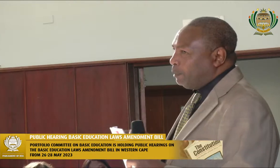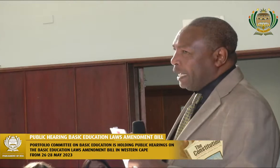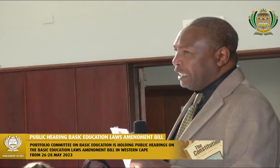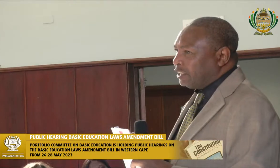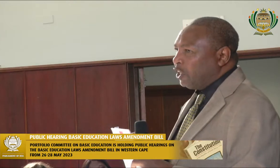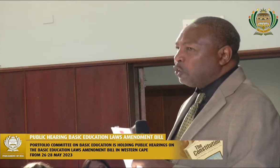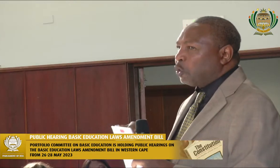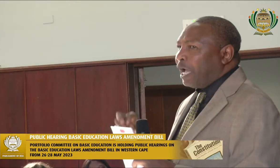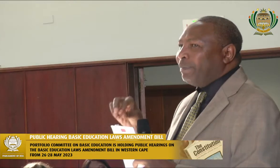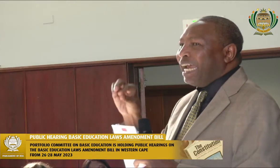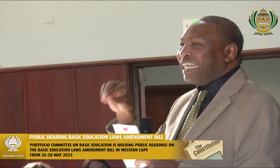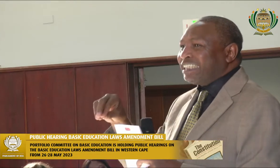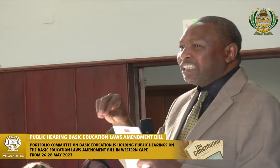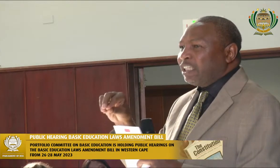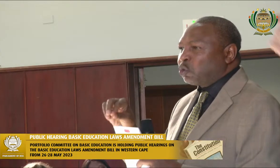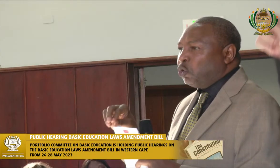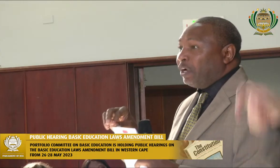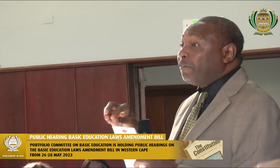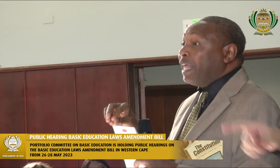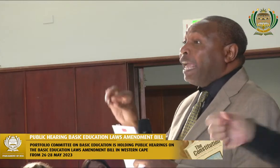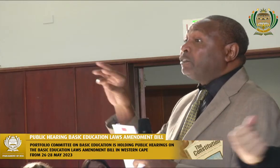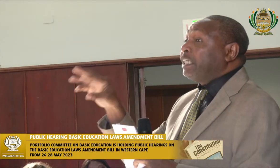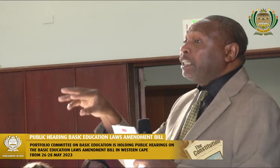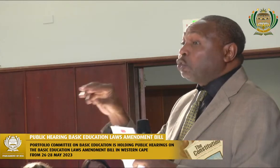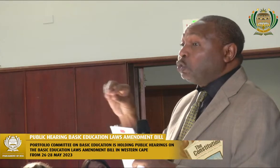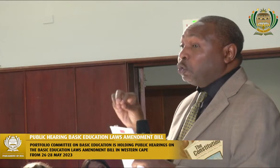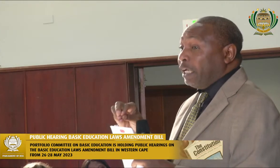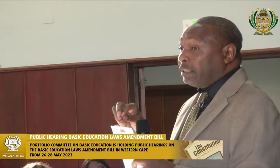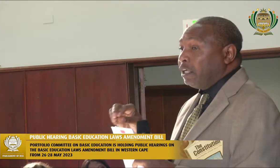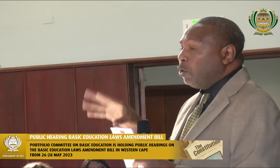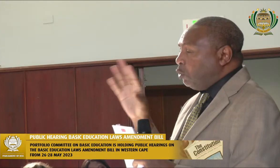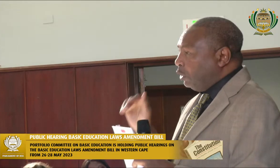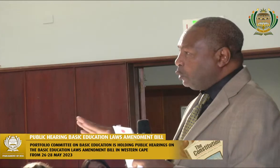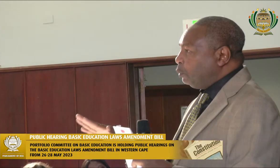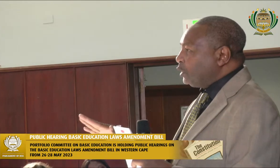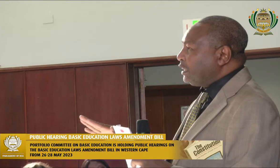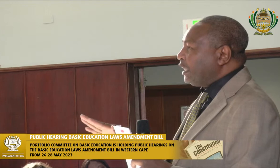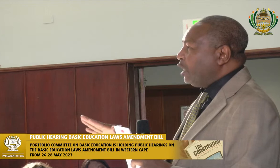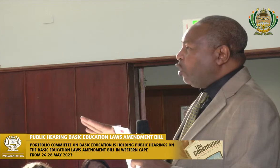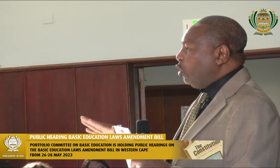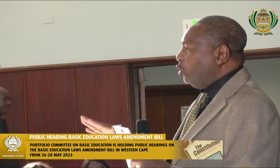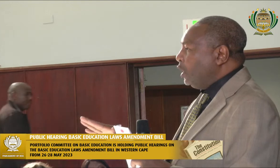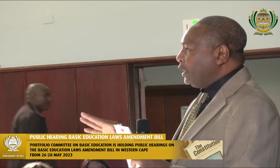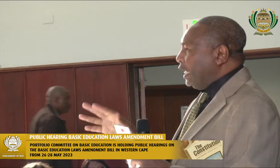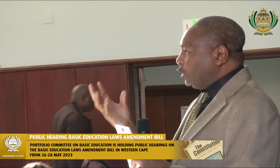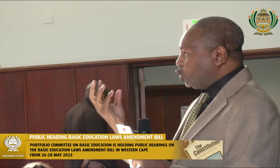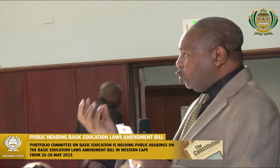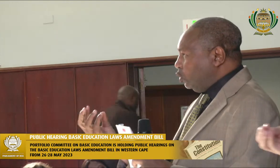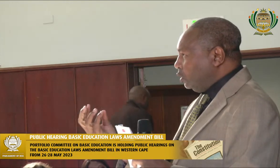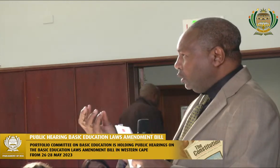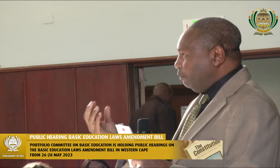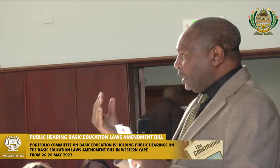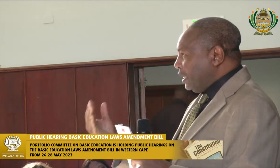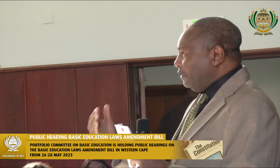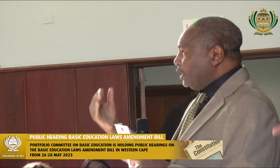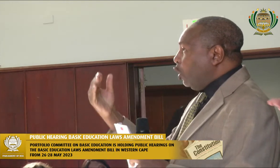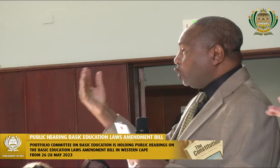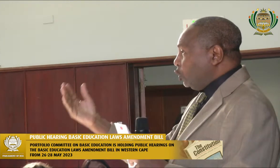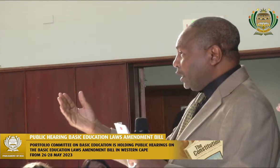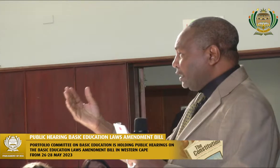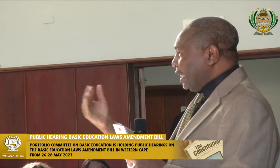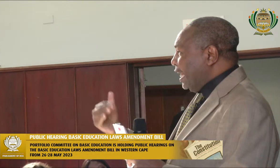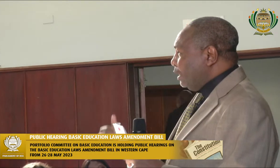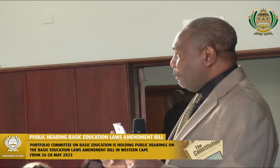that are not parents to come and assist the school if they have skills to do that. We want to put it in the law that a school be given